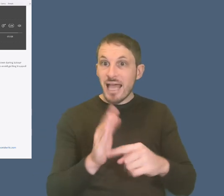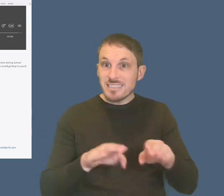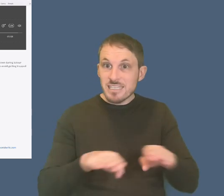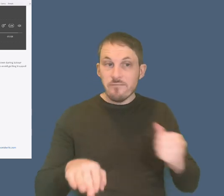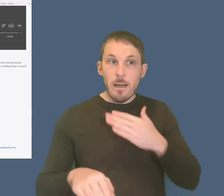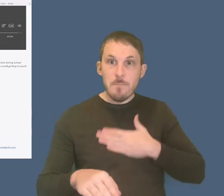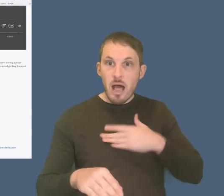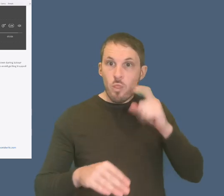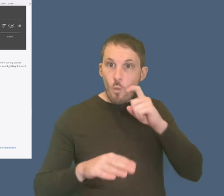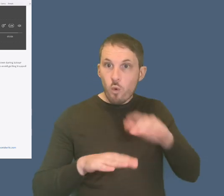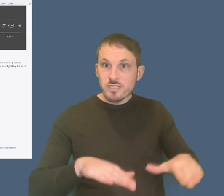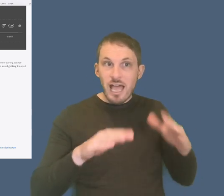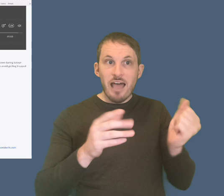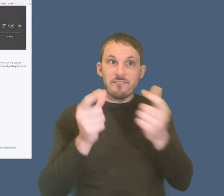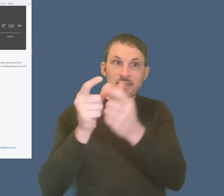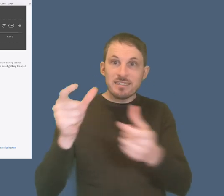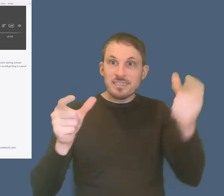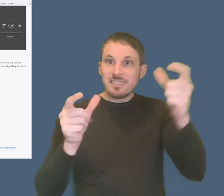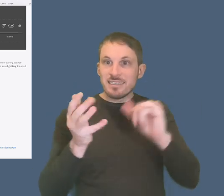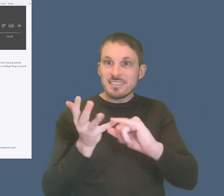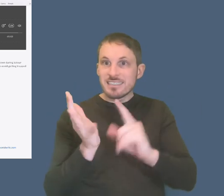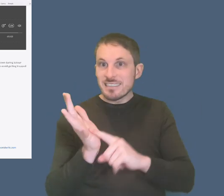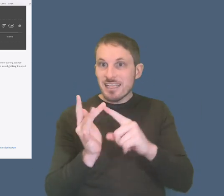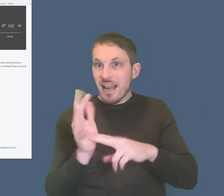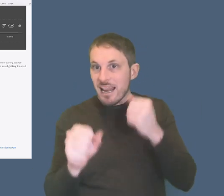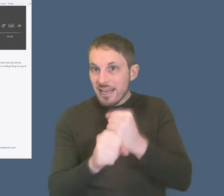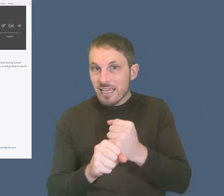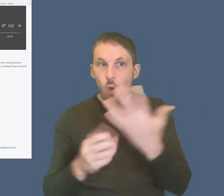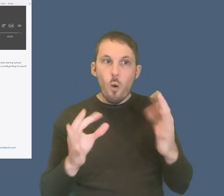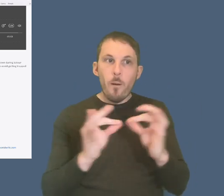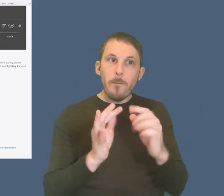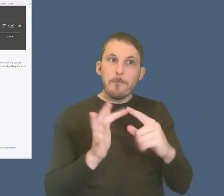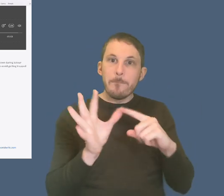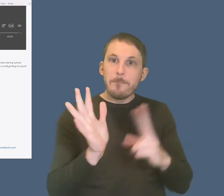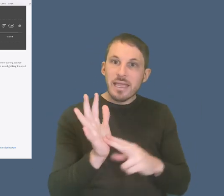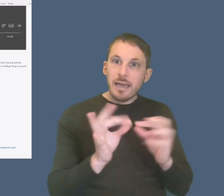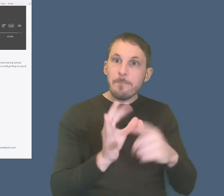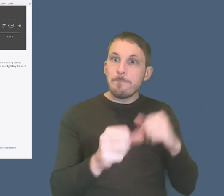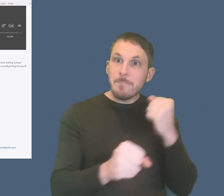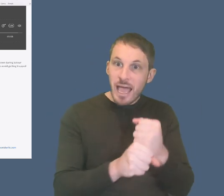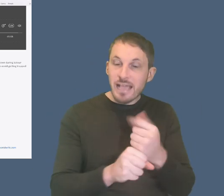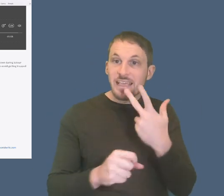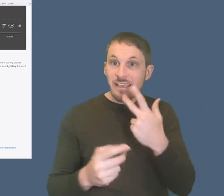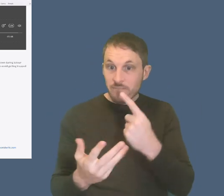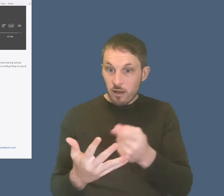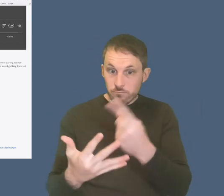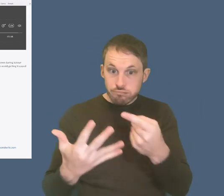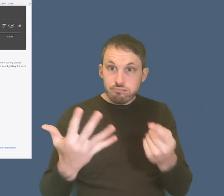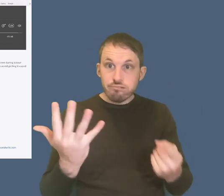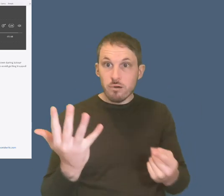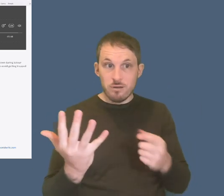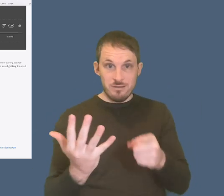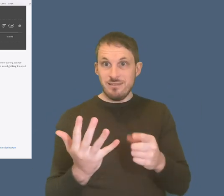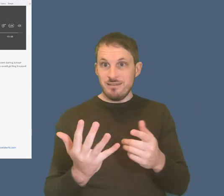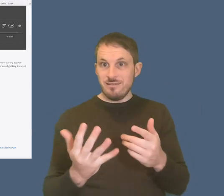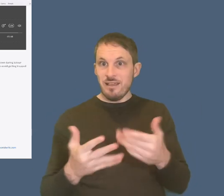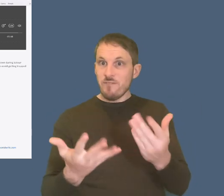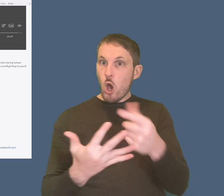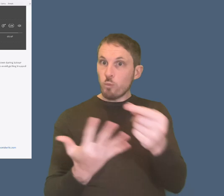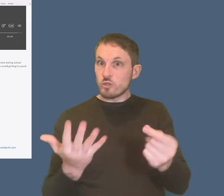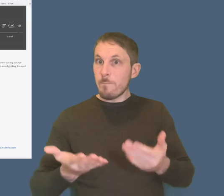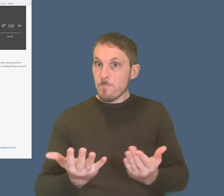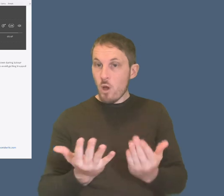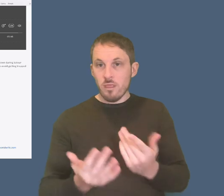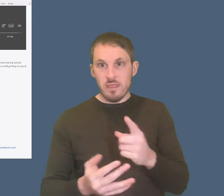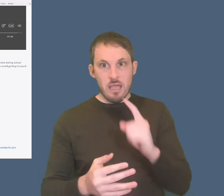water and a sling hanging from the ceiling and a bean bag, then you are experiencing exceptional midwifery care